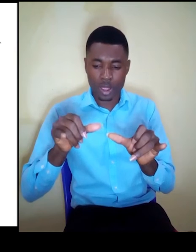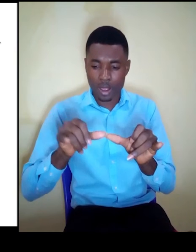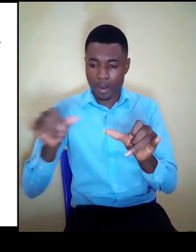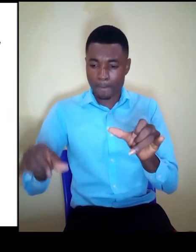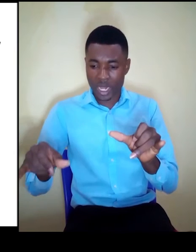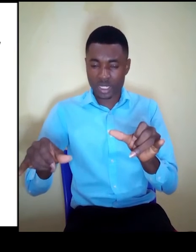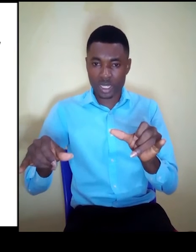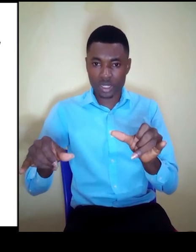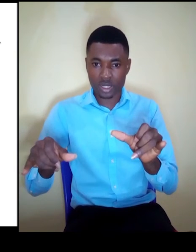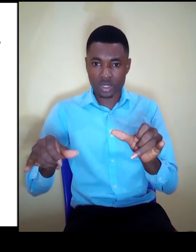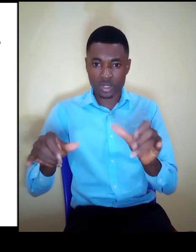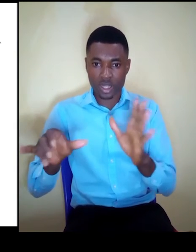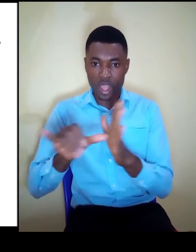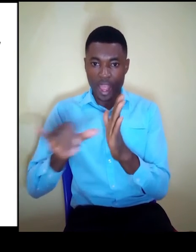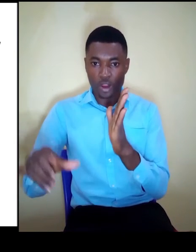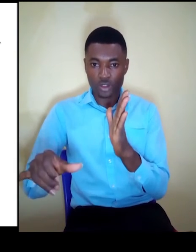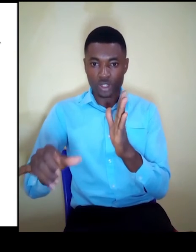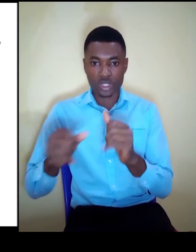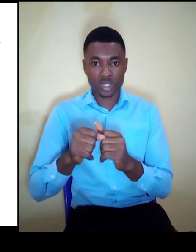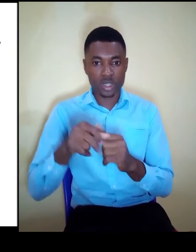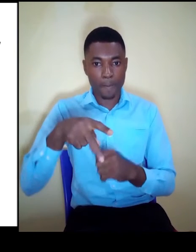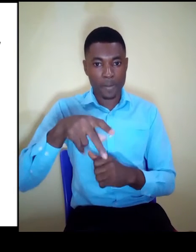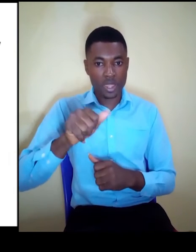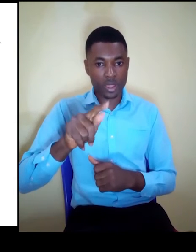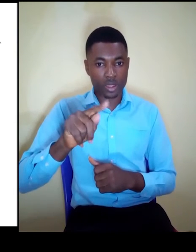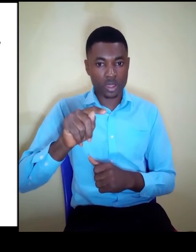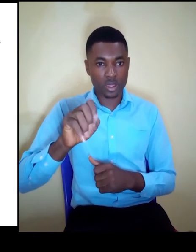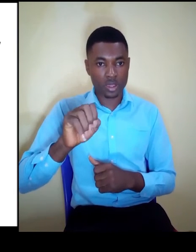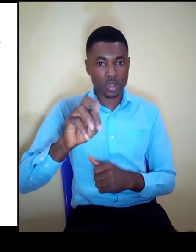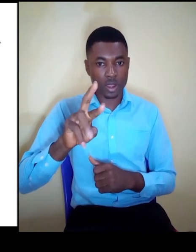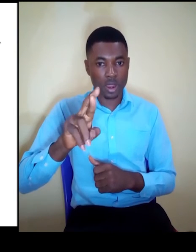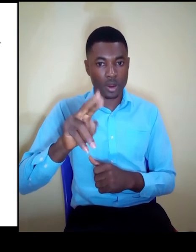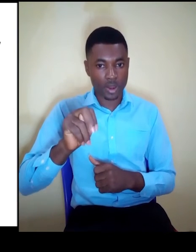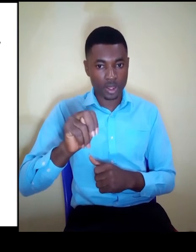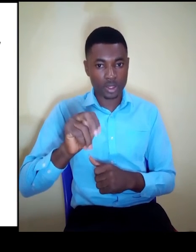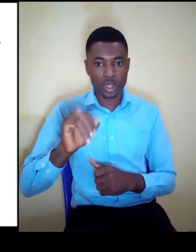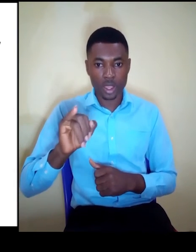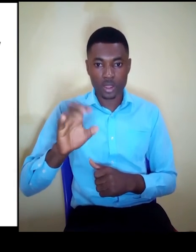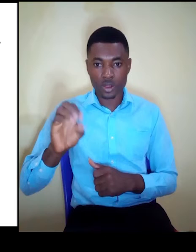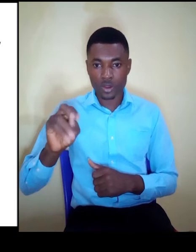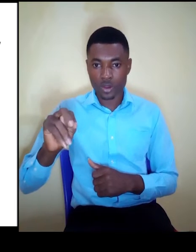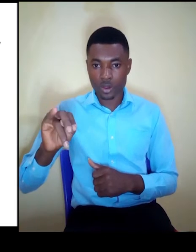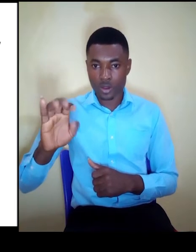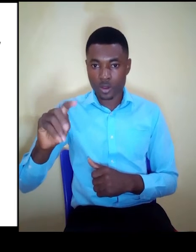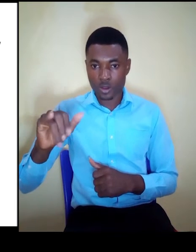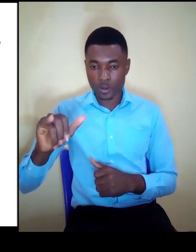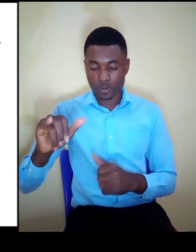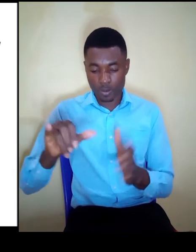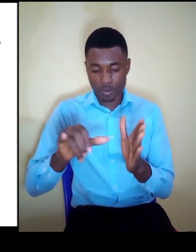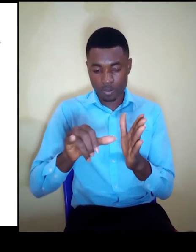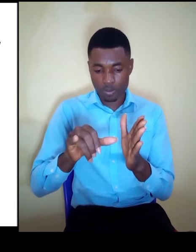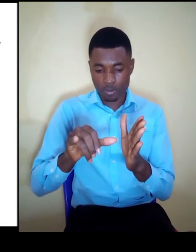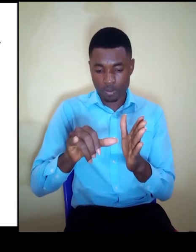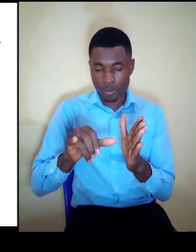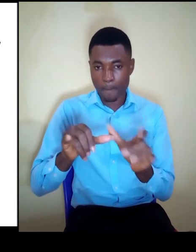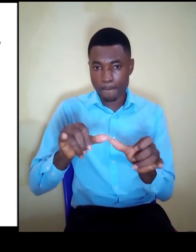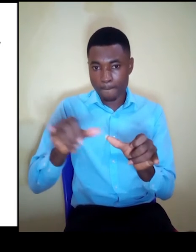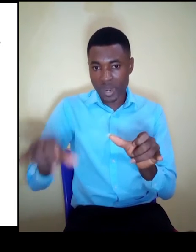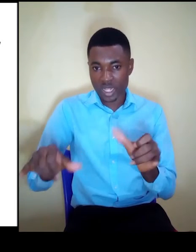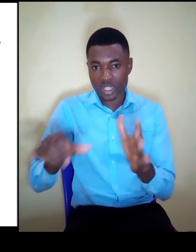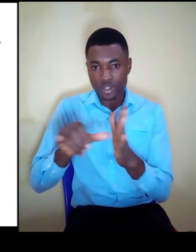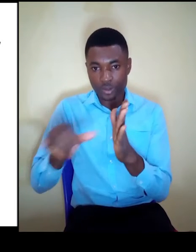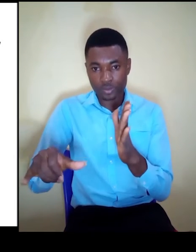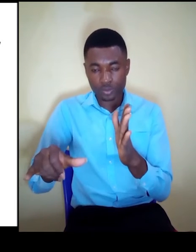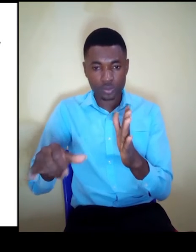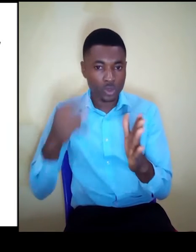one iconic strategy across signs in a particular semantic domain. So different sign languages exhibit